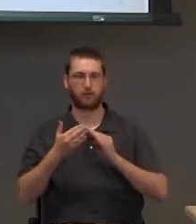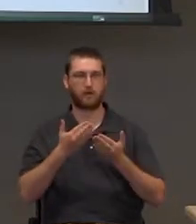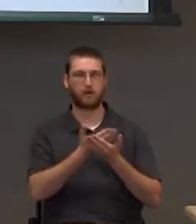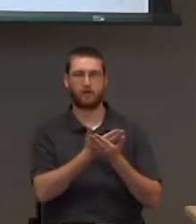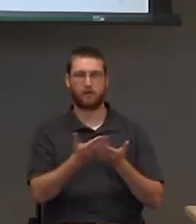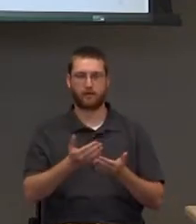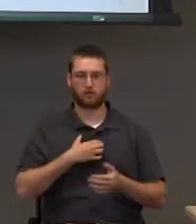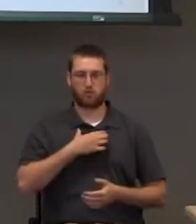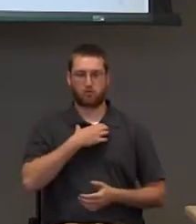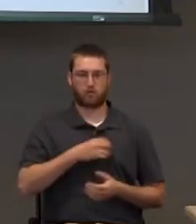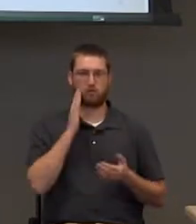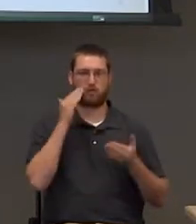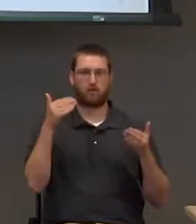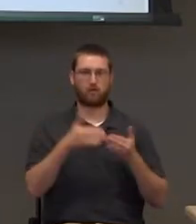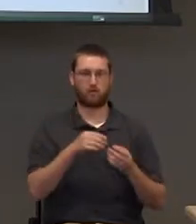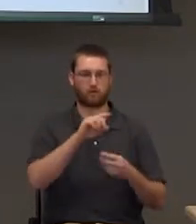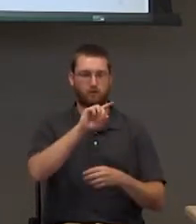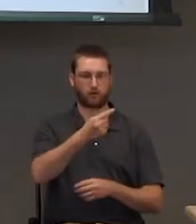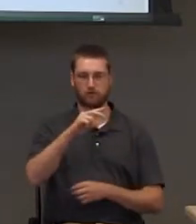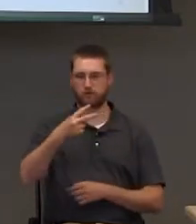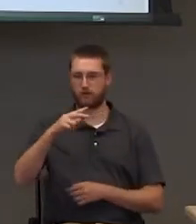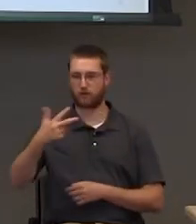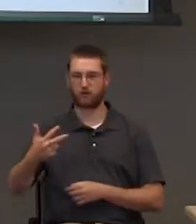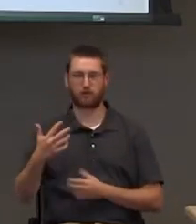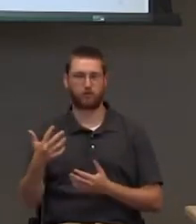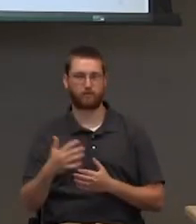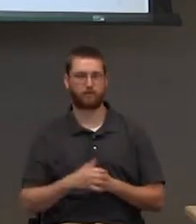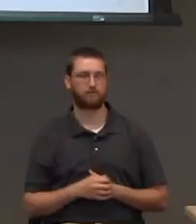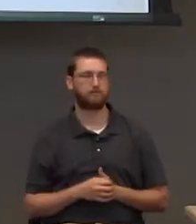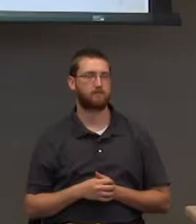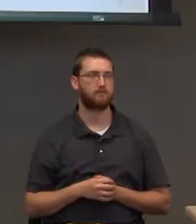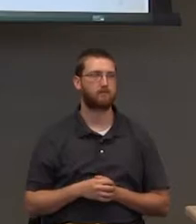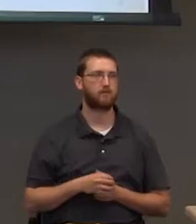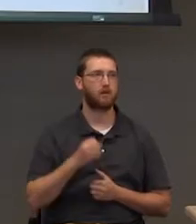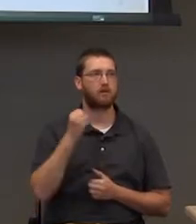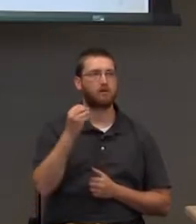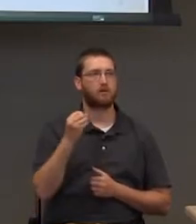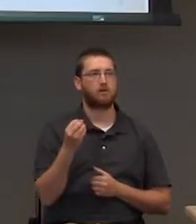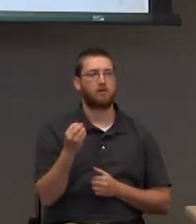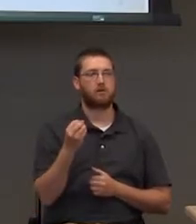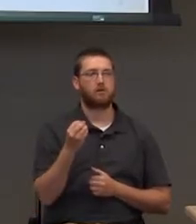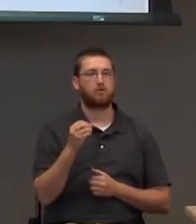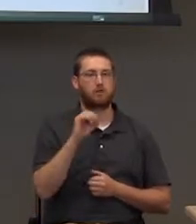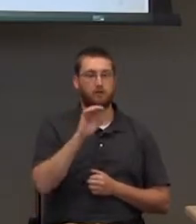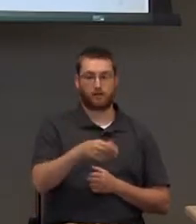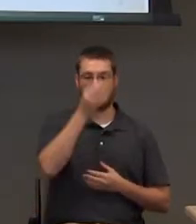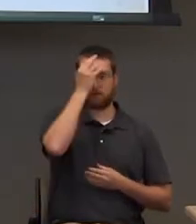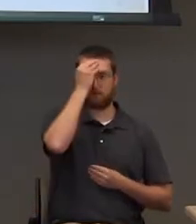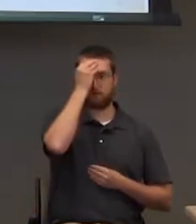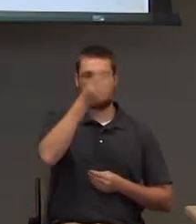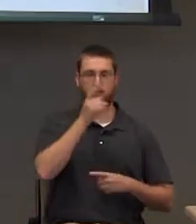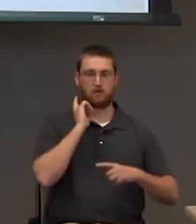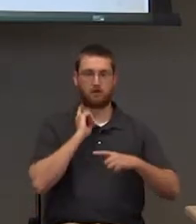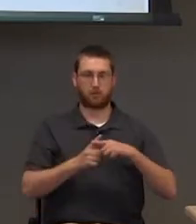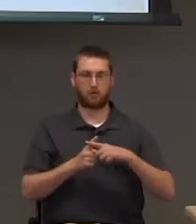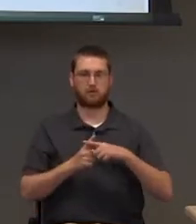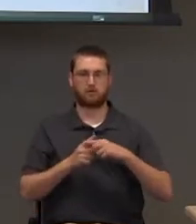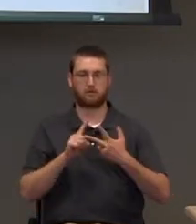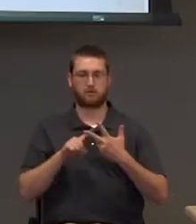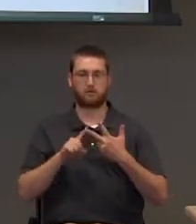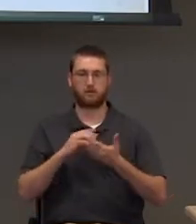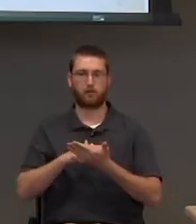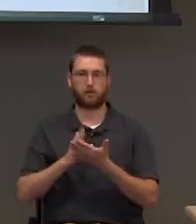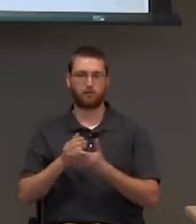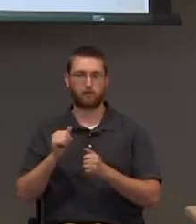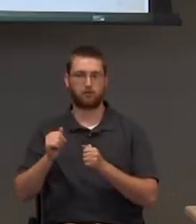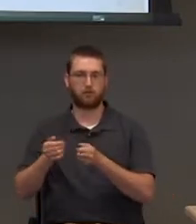things I wish we would focus on first, second, and third. And so taking that with the budget request that the